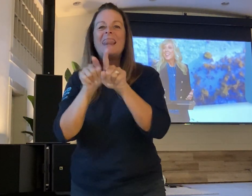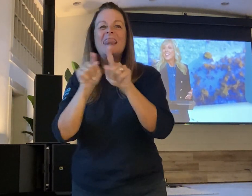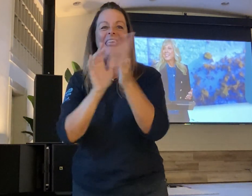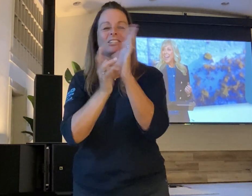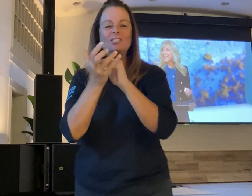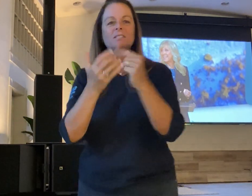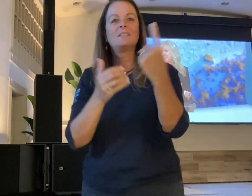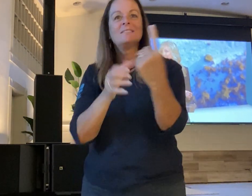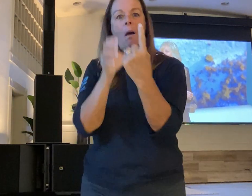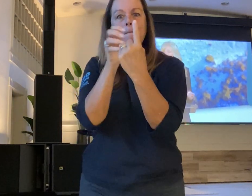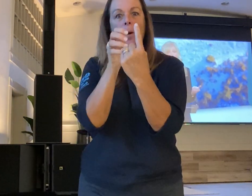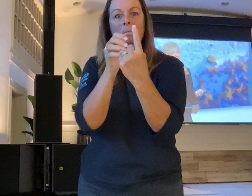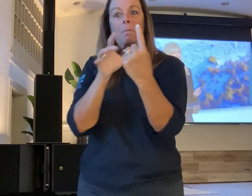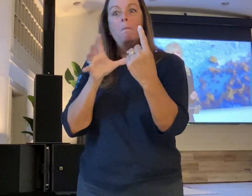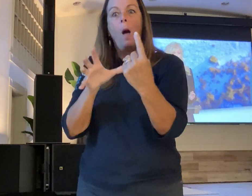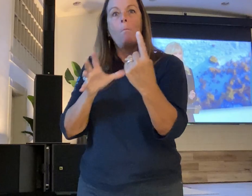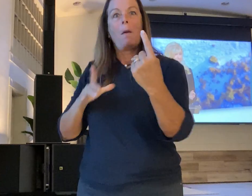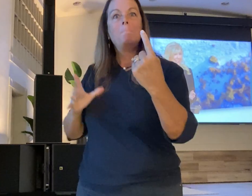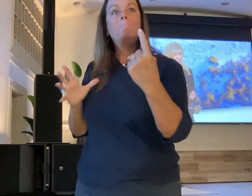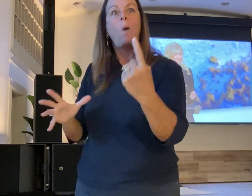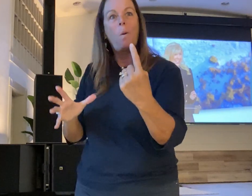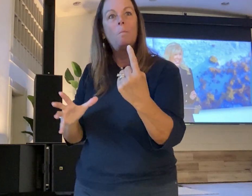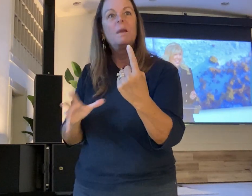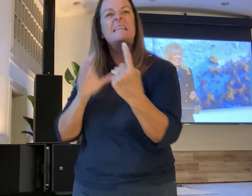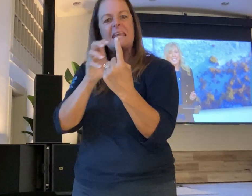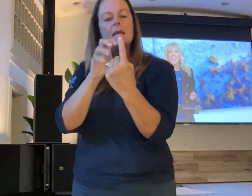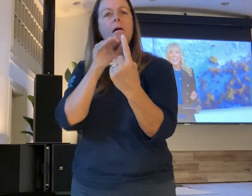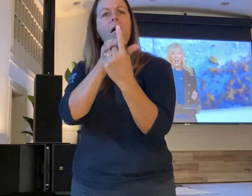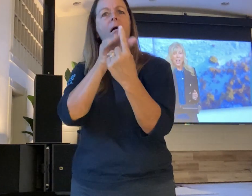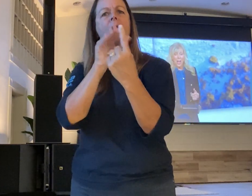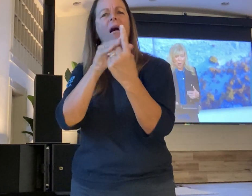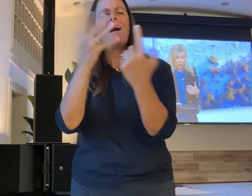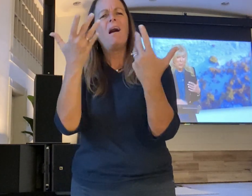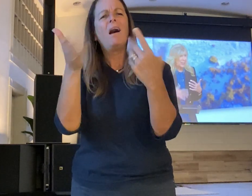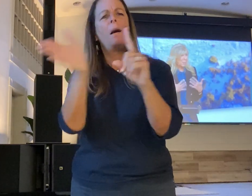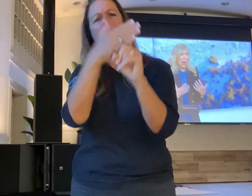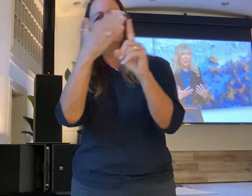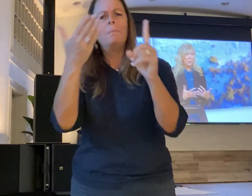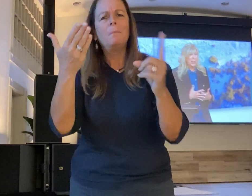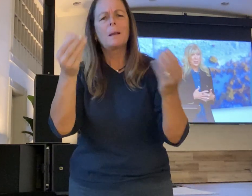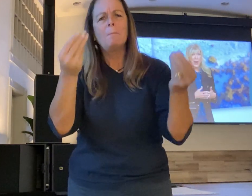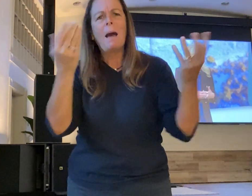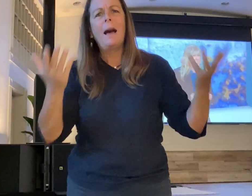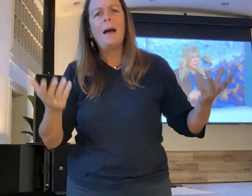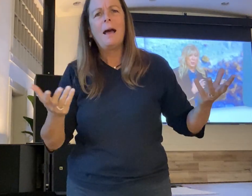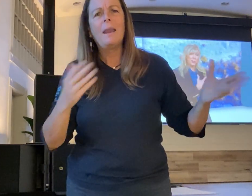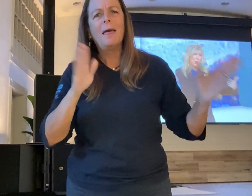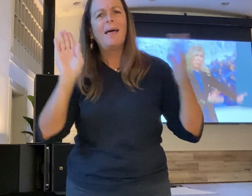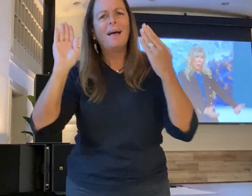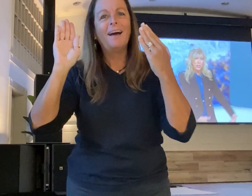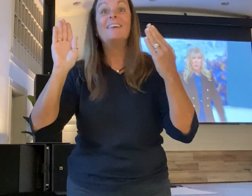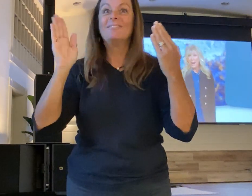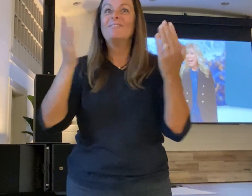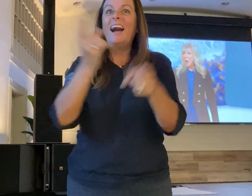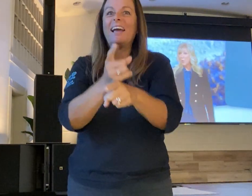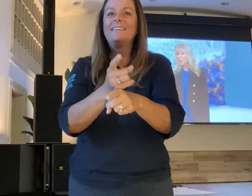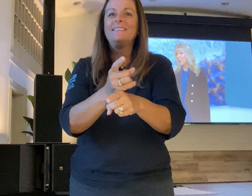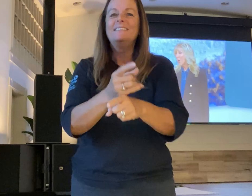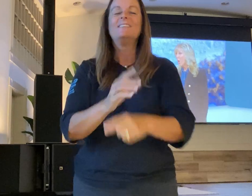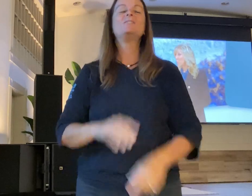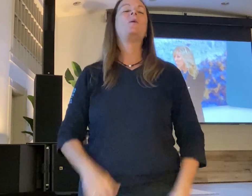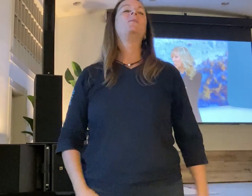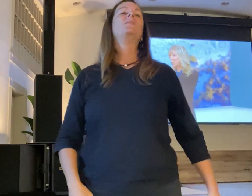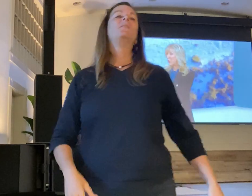you, yes, but not inevitable. See, is it possible? Like, do I have to like, build a front porch